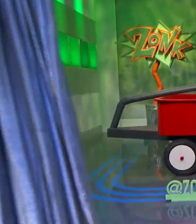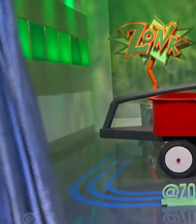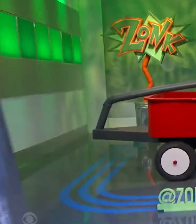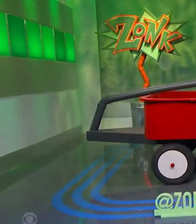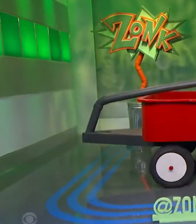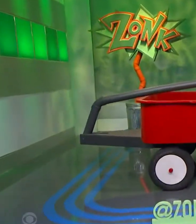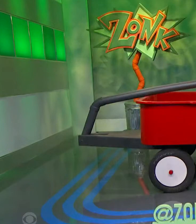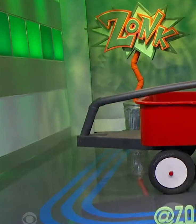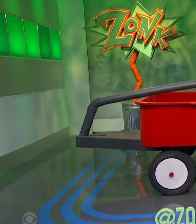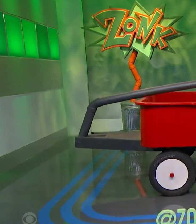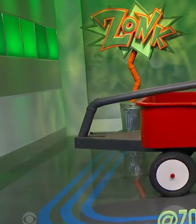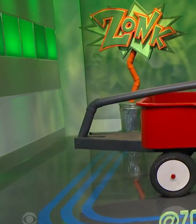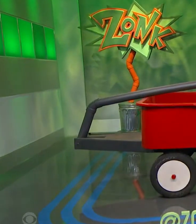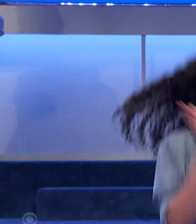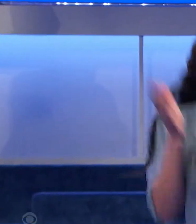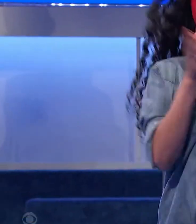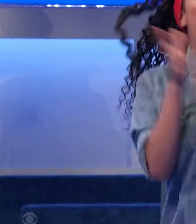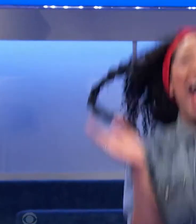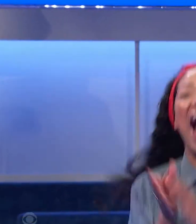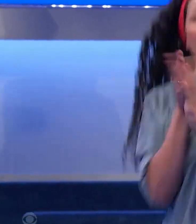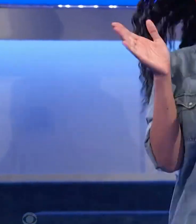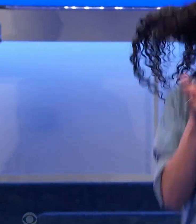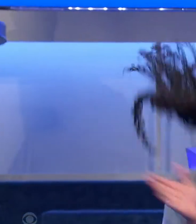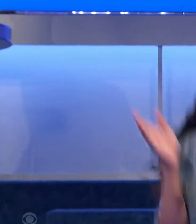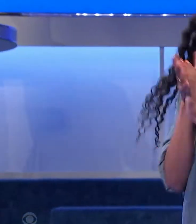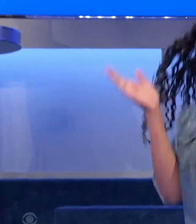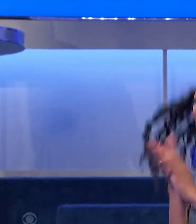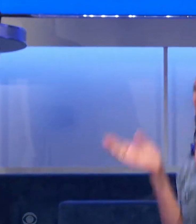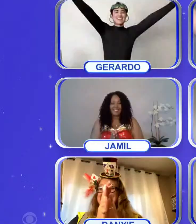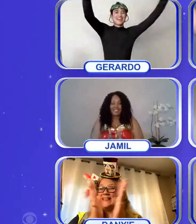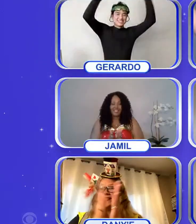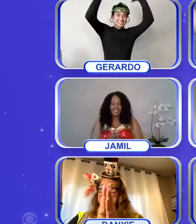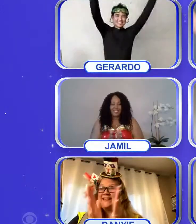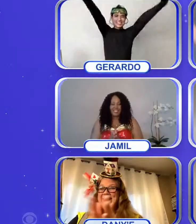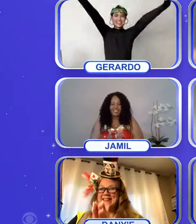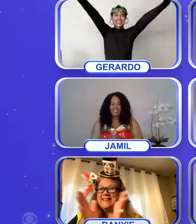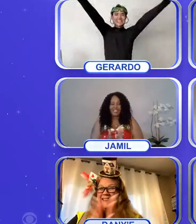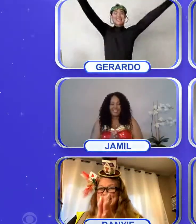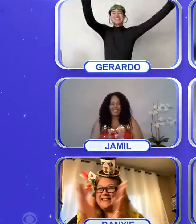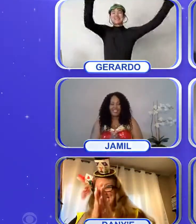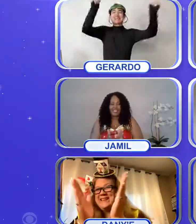It was a giant zone flyer. Congratulations. She missed the zone.